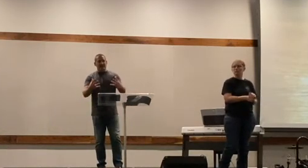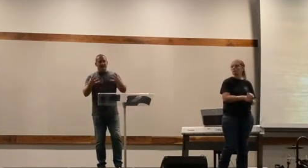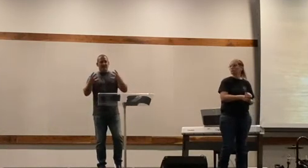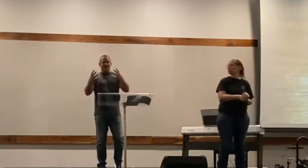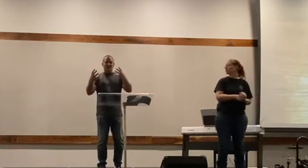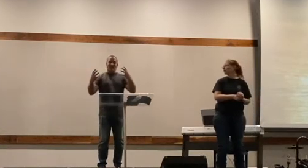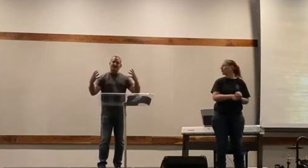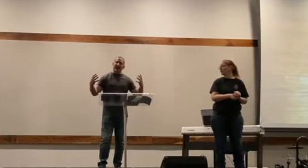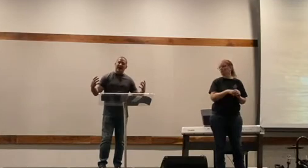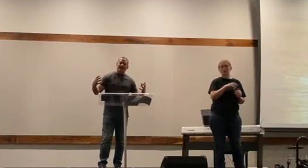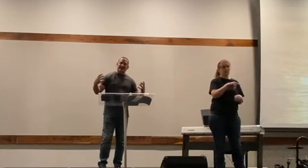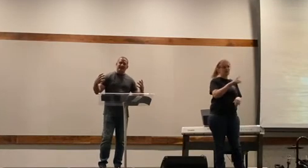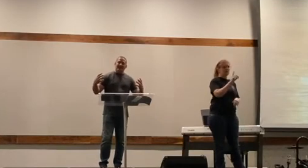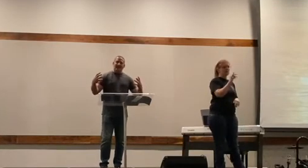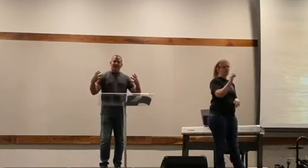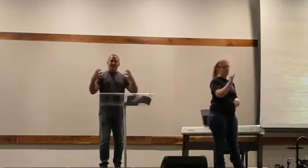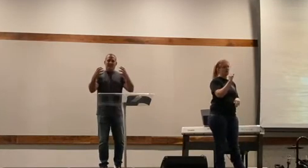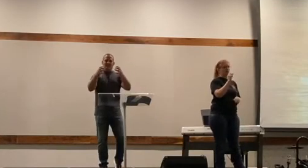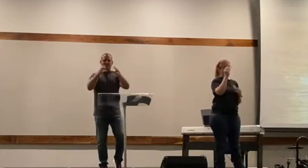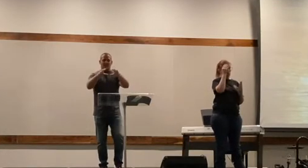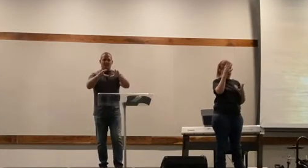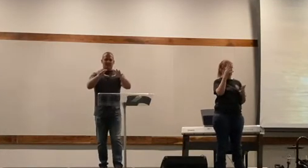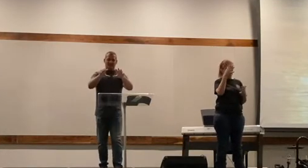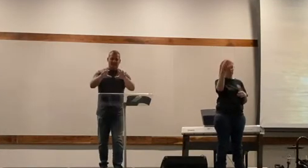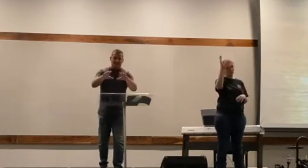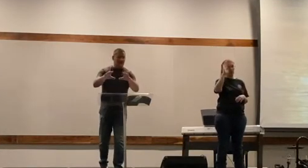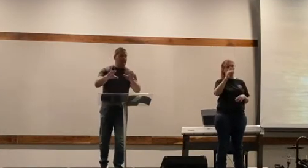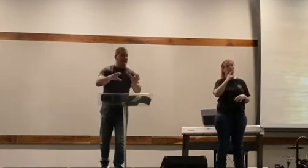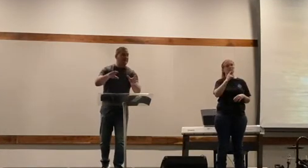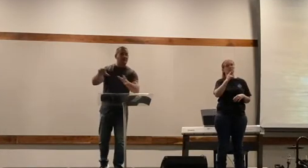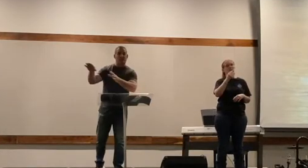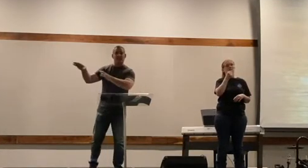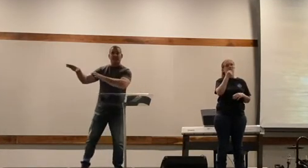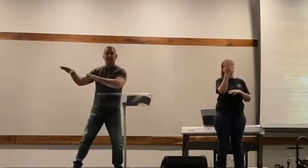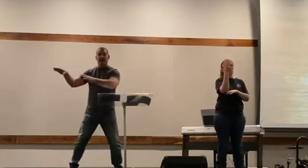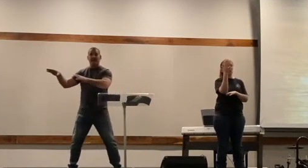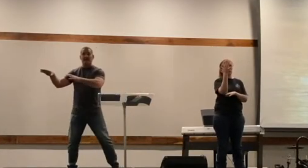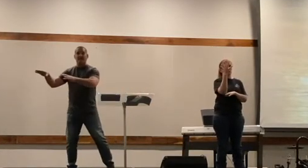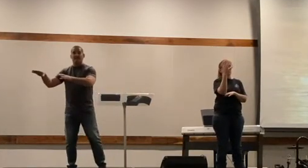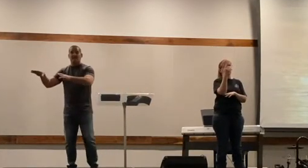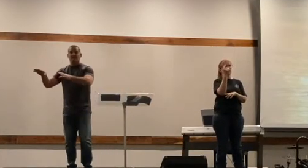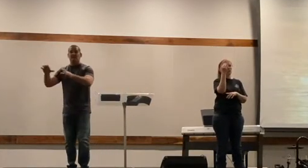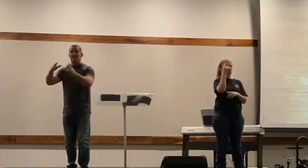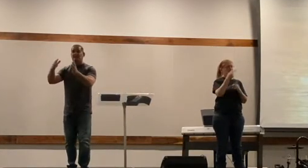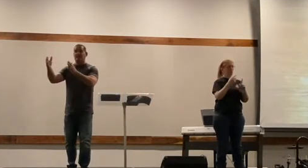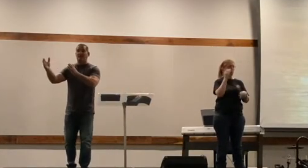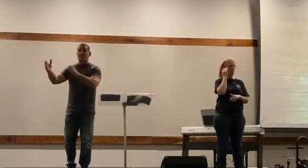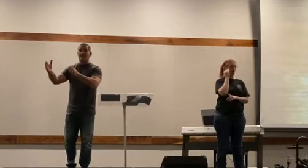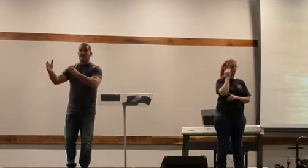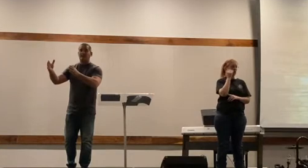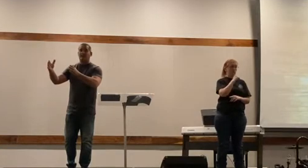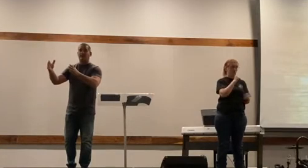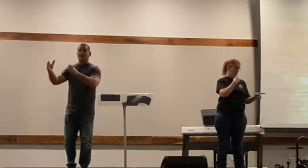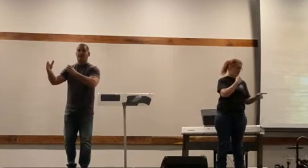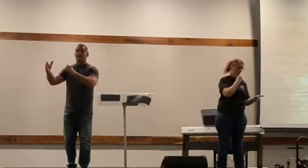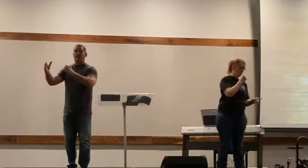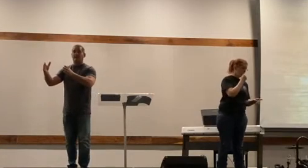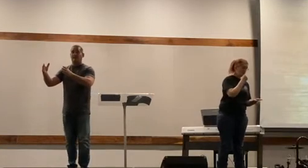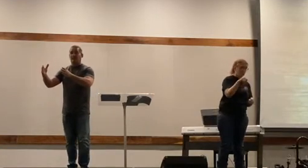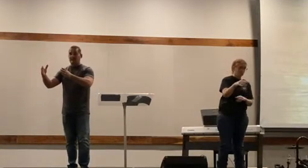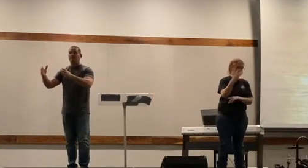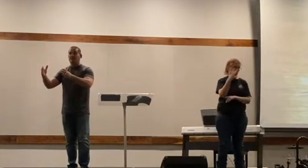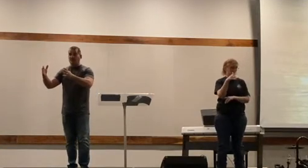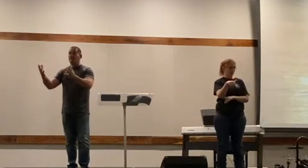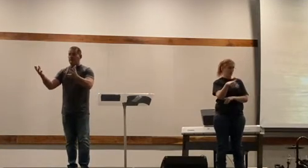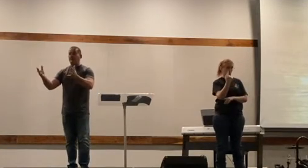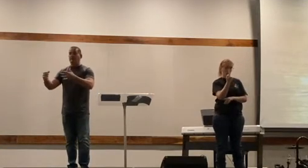Adam and Eve disobeyed God and ate from the tree that he told them not to. Remember that? Remember they said, don't eat from that tree? You